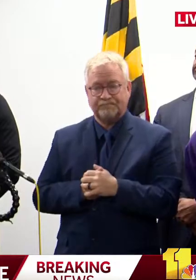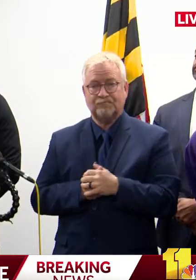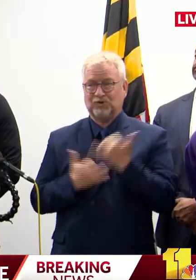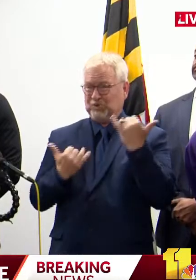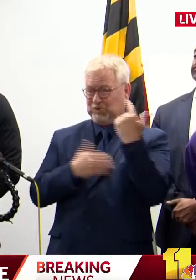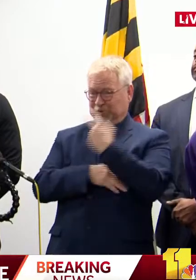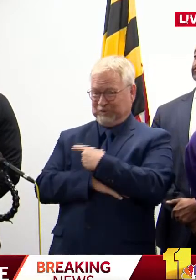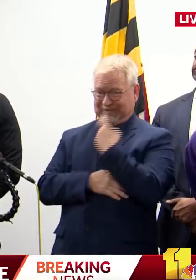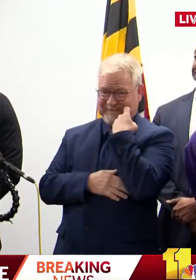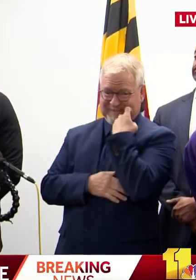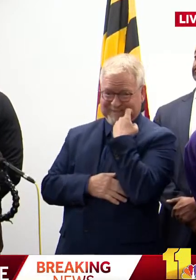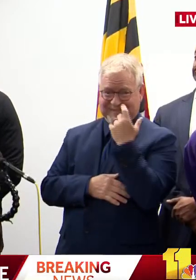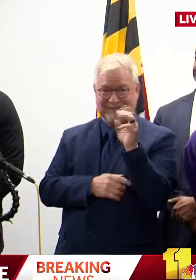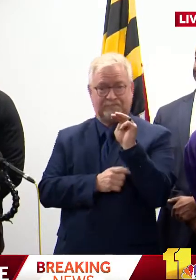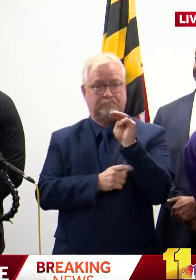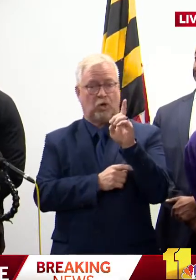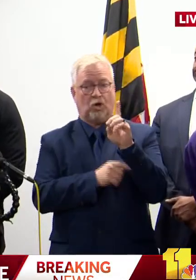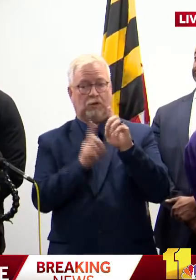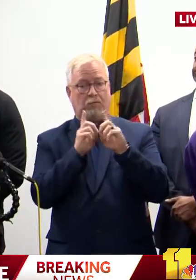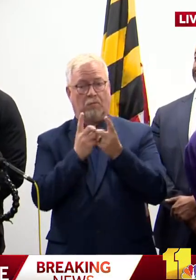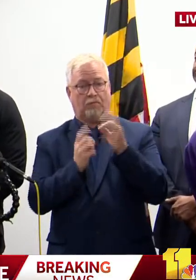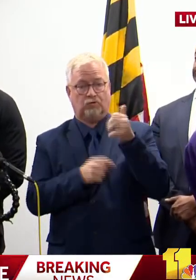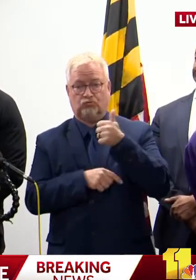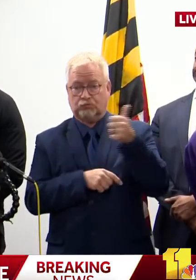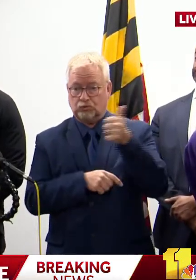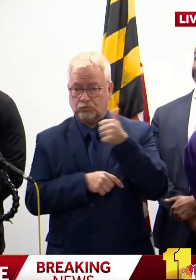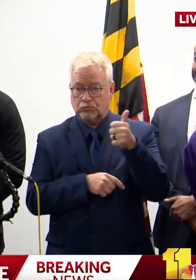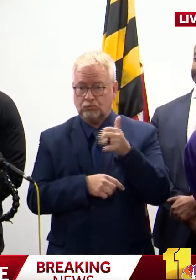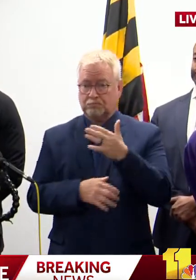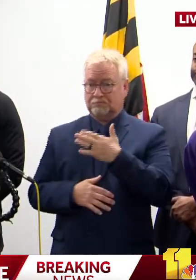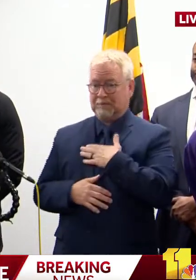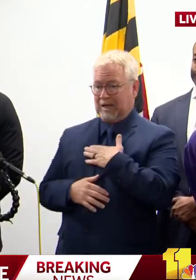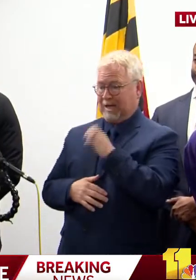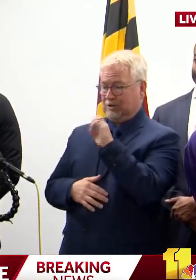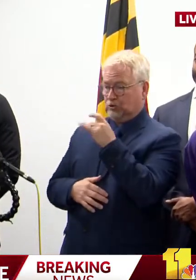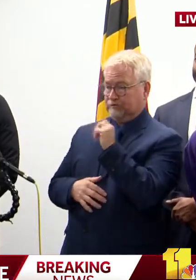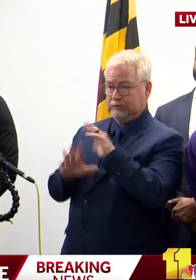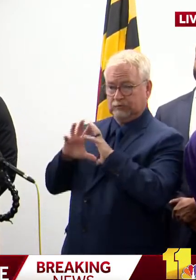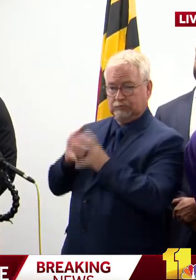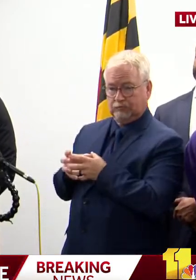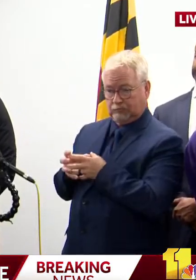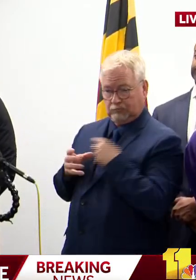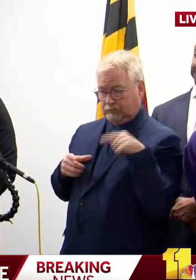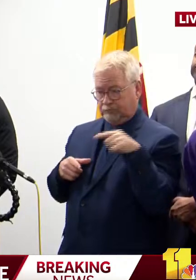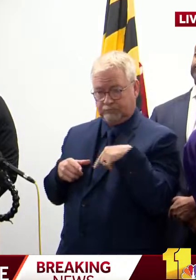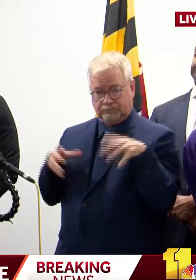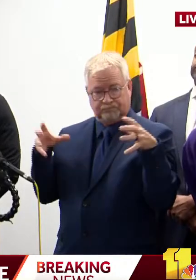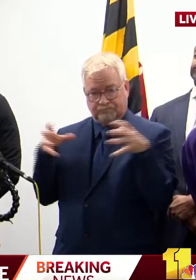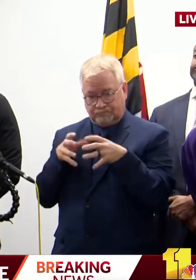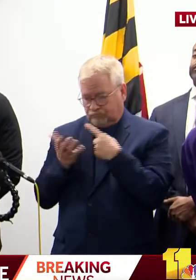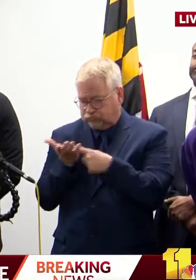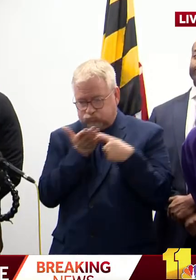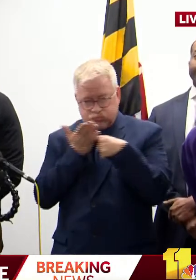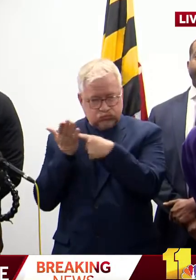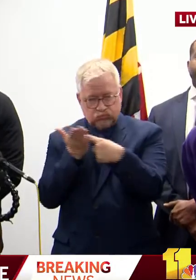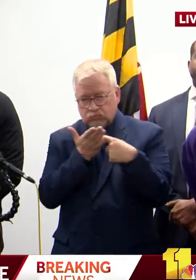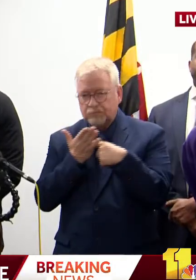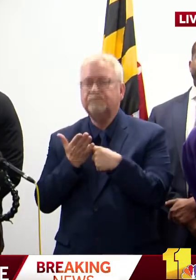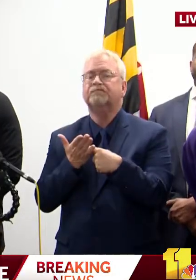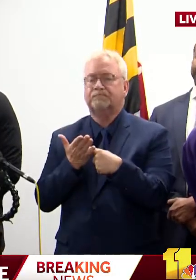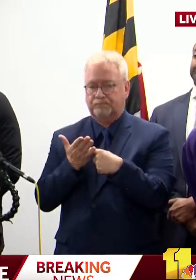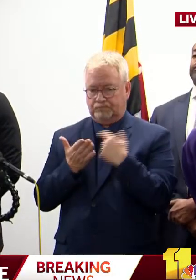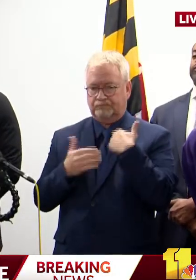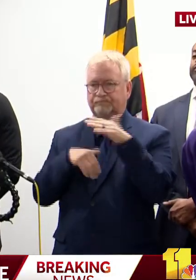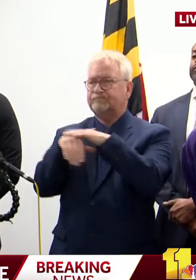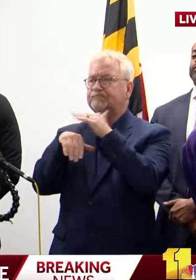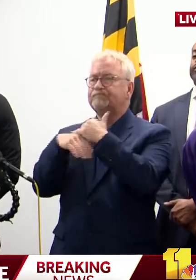Transportation and my executive team and all the leaders there. And we talked about how we are going to continue to mobilize assets at all